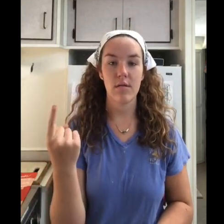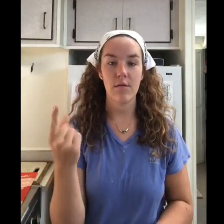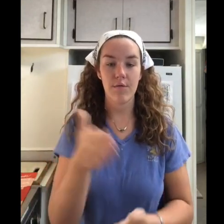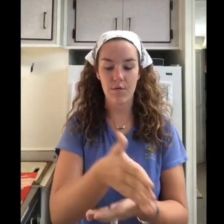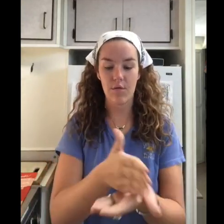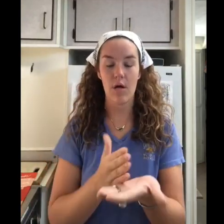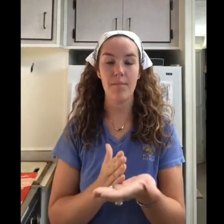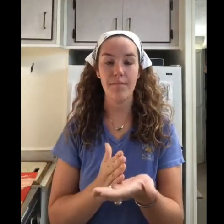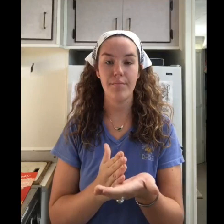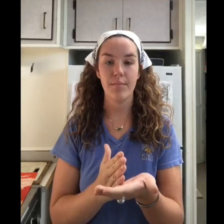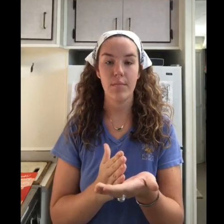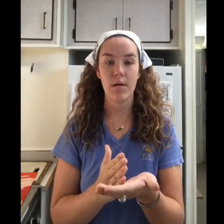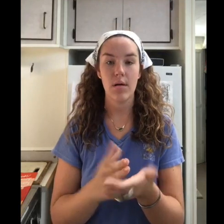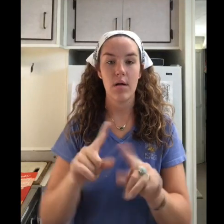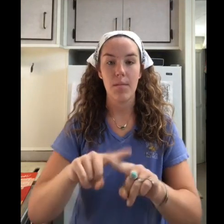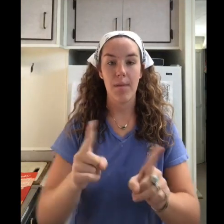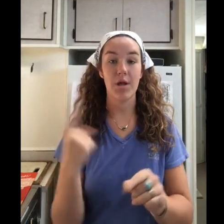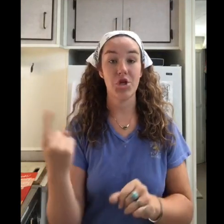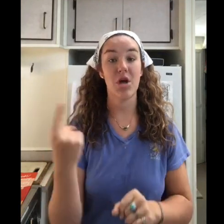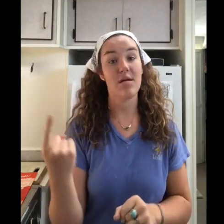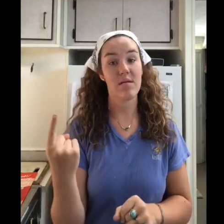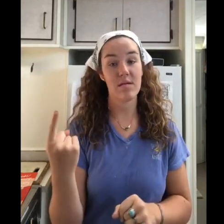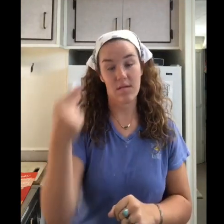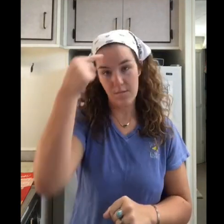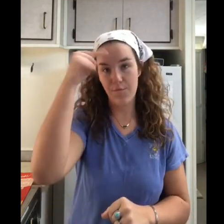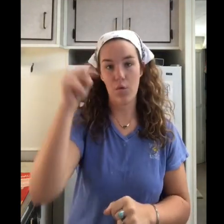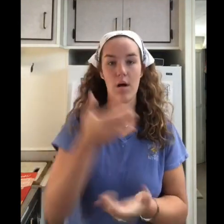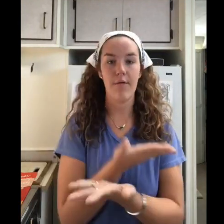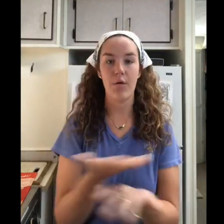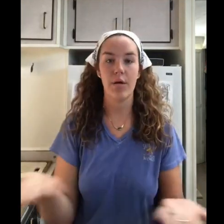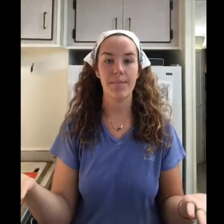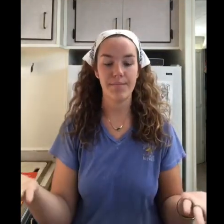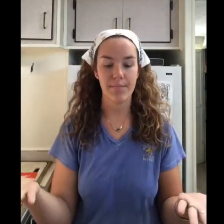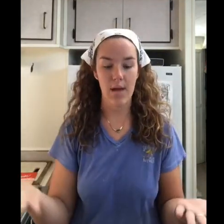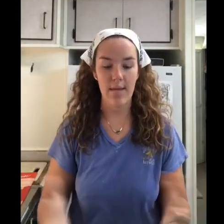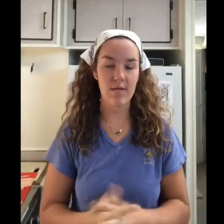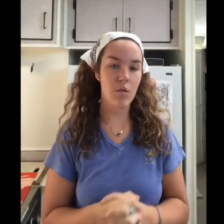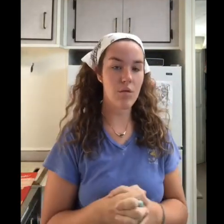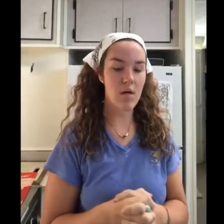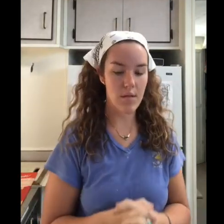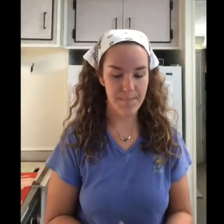for some, but just for everyone. And that's the whole song.